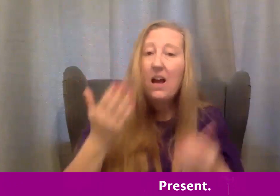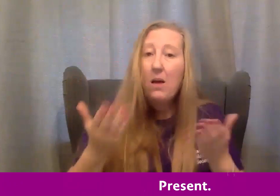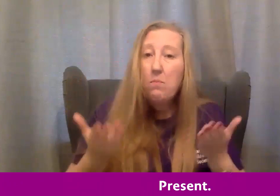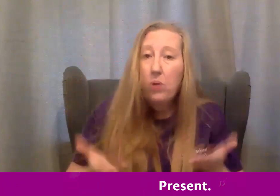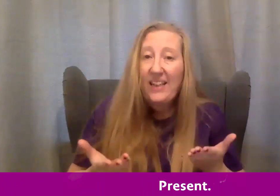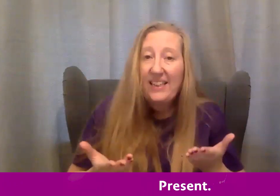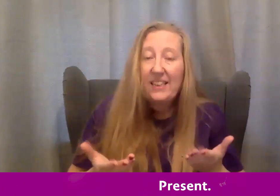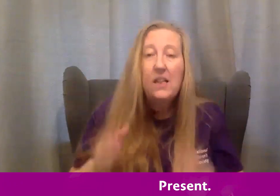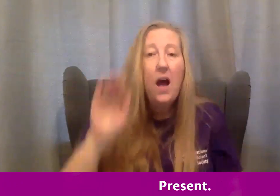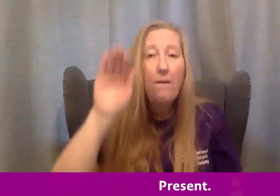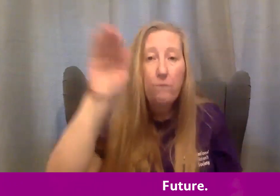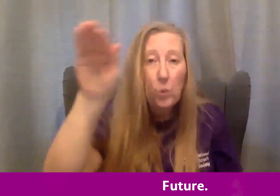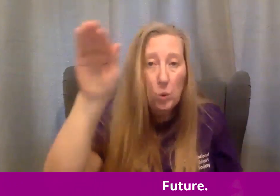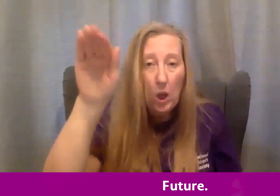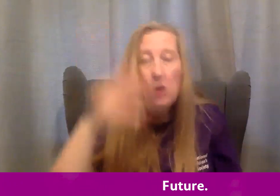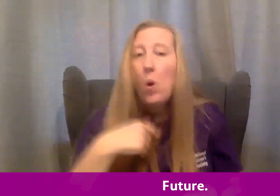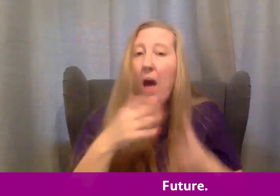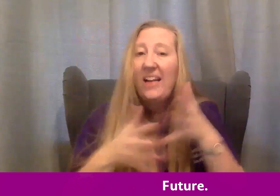Past, present, future.